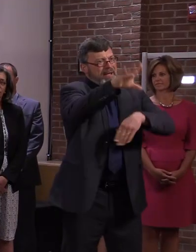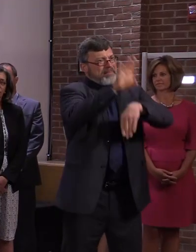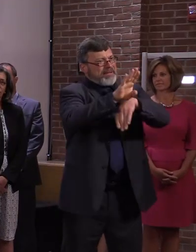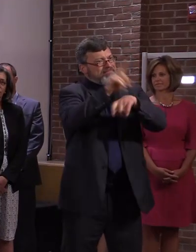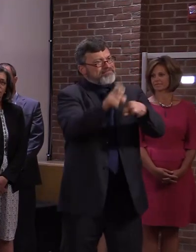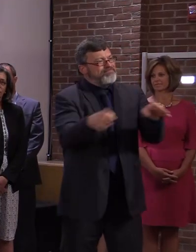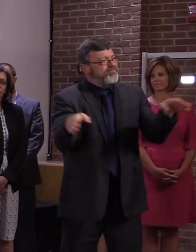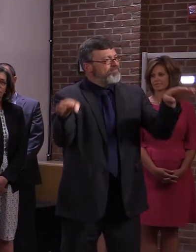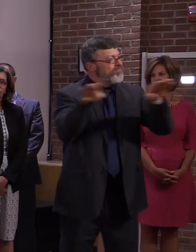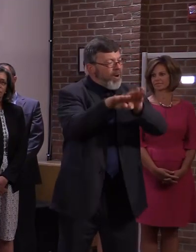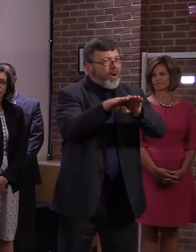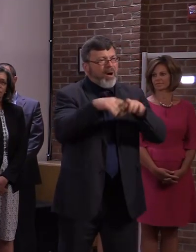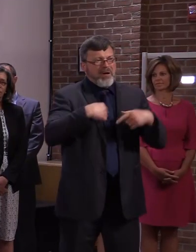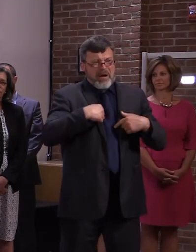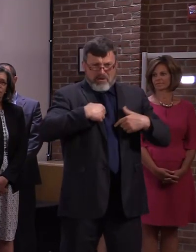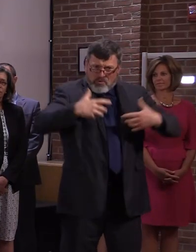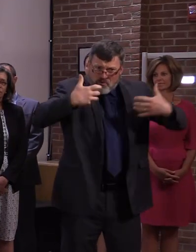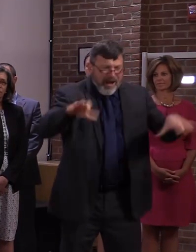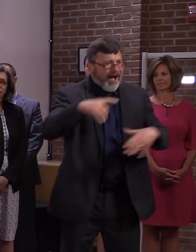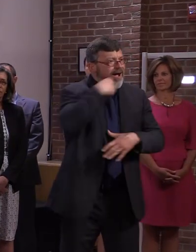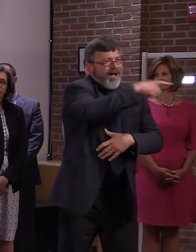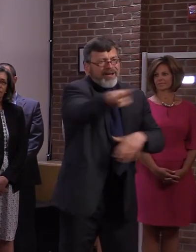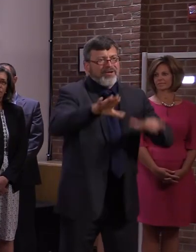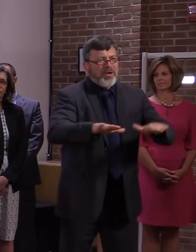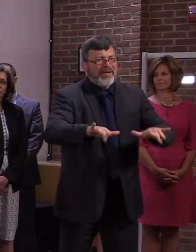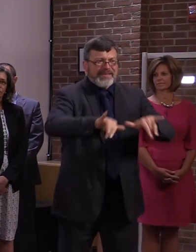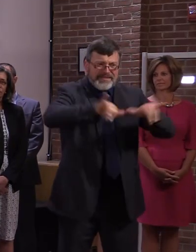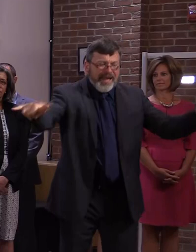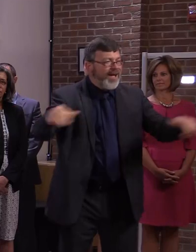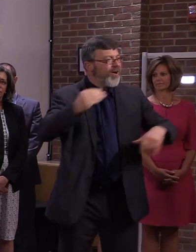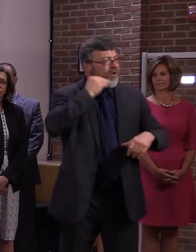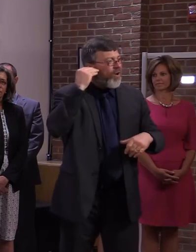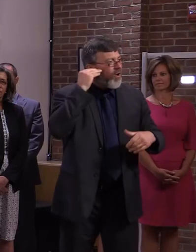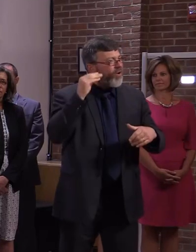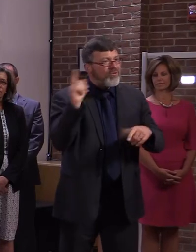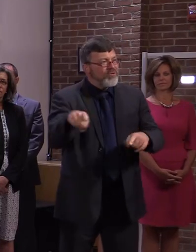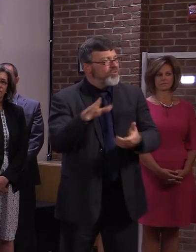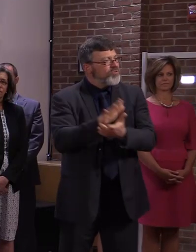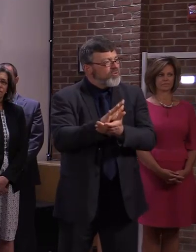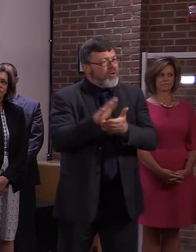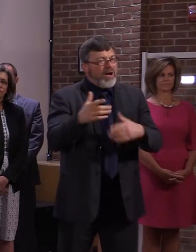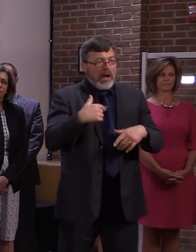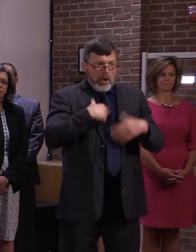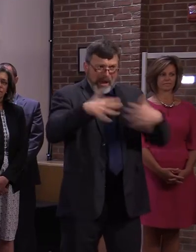school, or telling people to stay home, to stay safe.